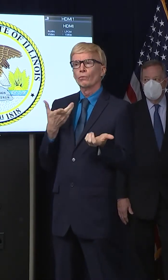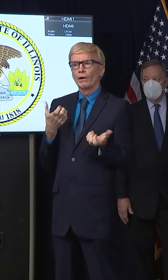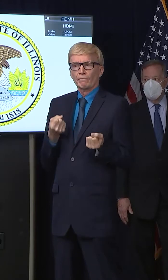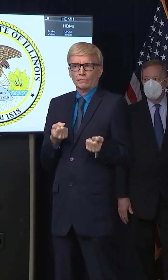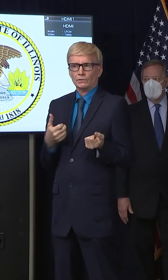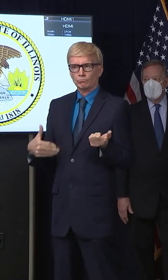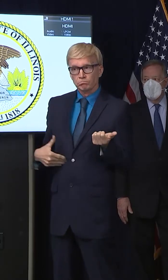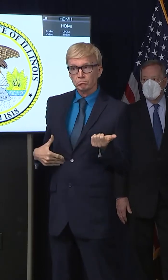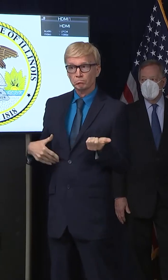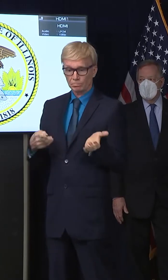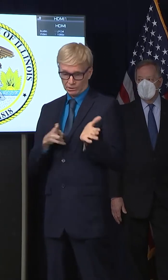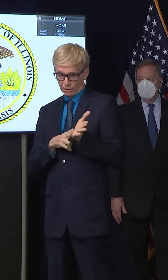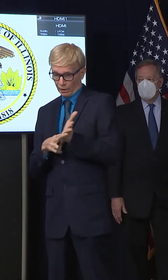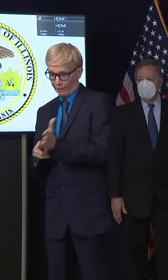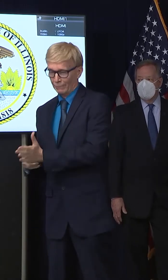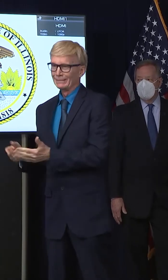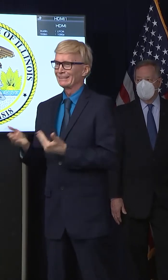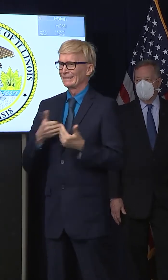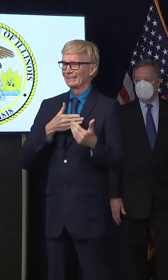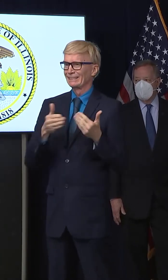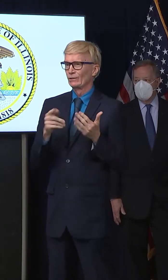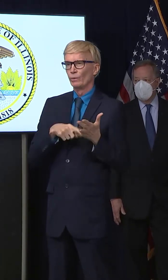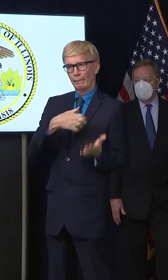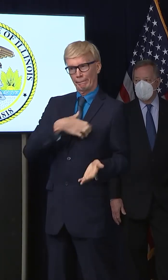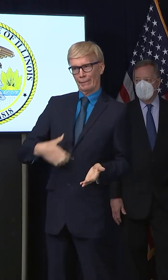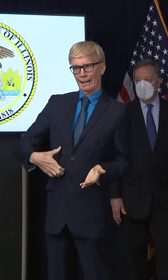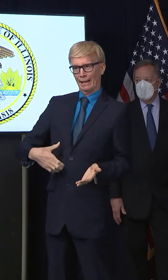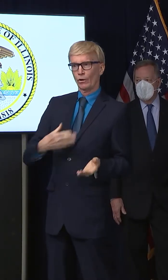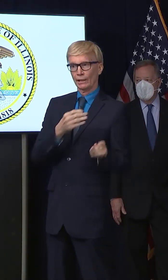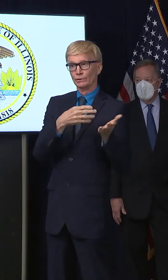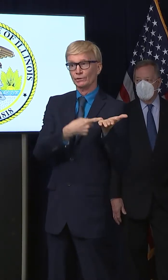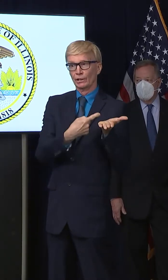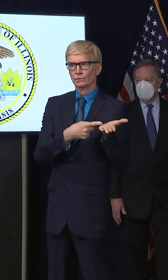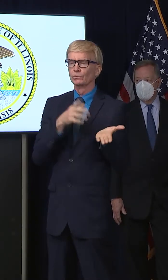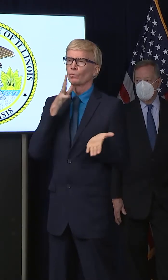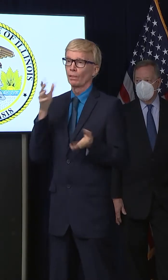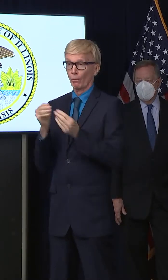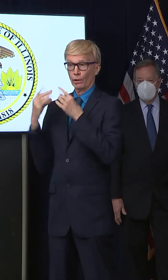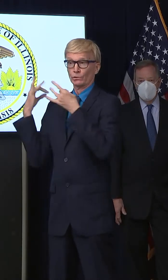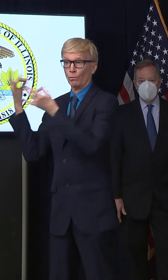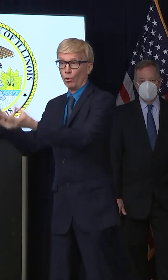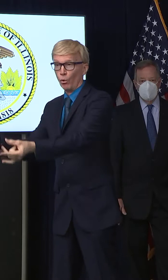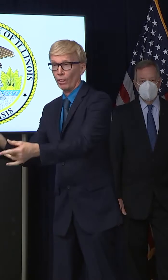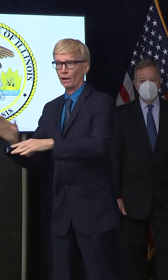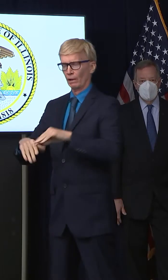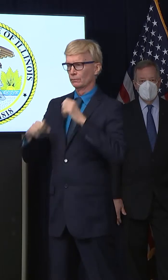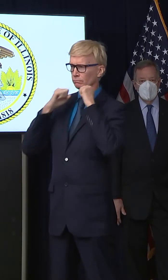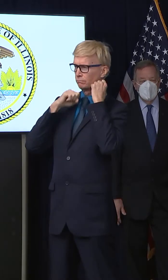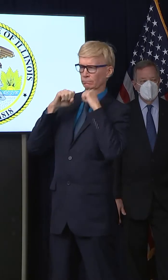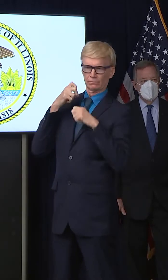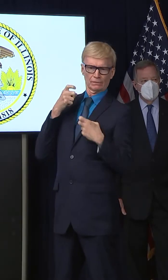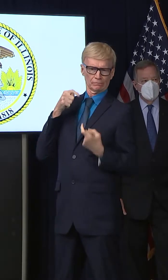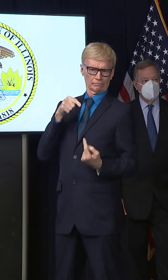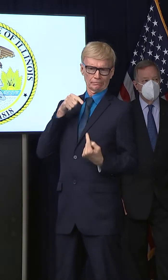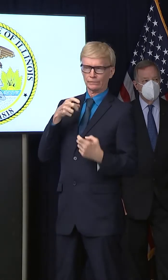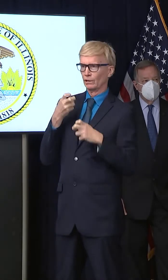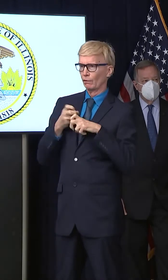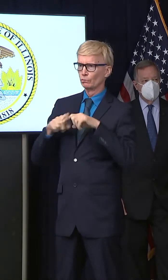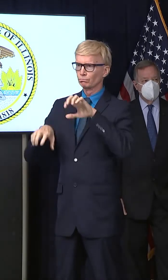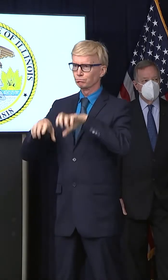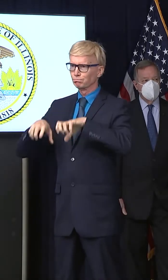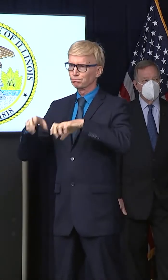that this sign-up, despite what the mayor's efforts and what you talked about, will it go more smoothly than what residents have seen so far in